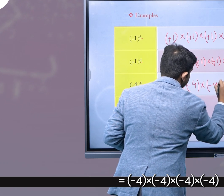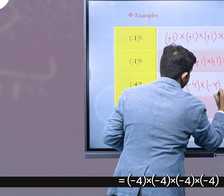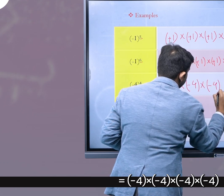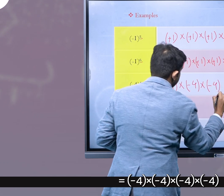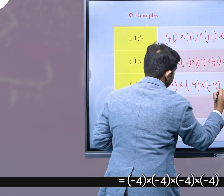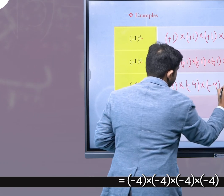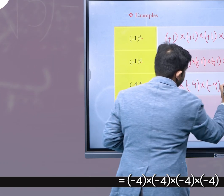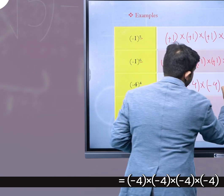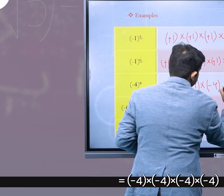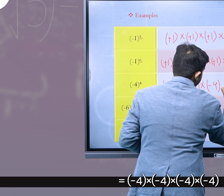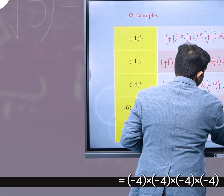4.